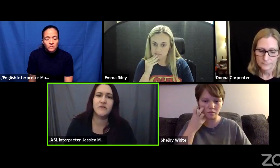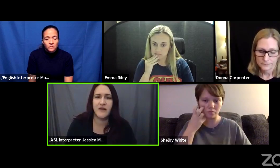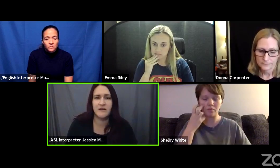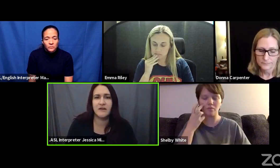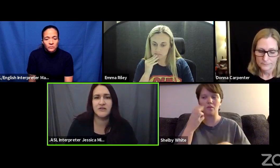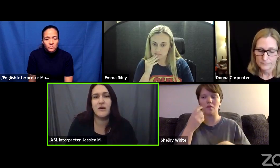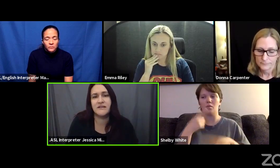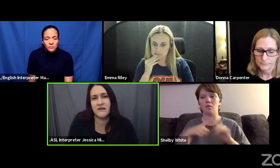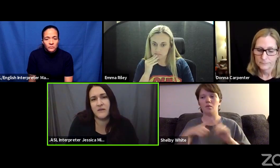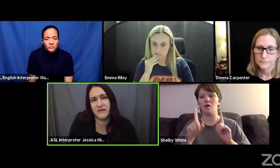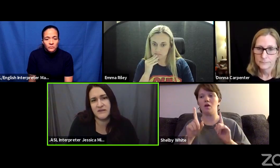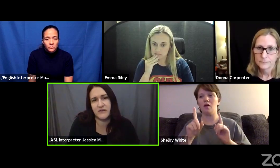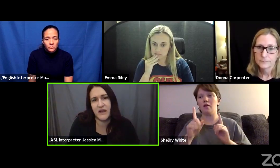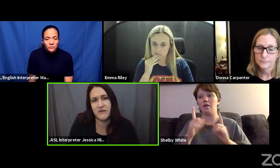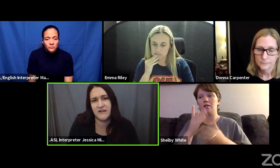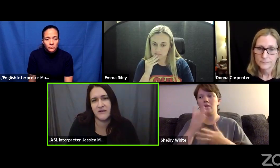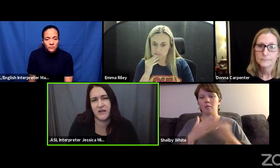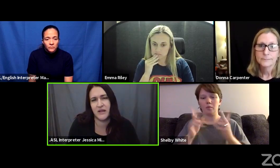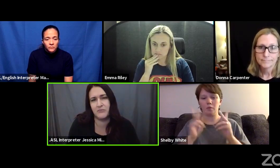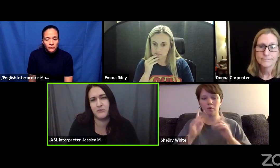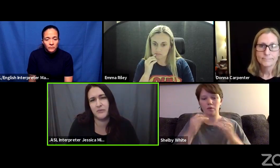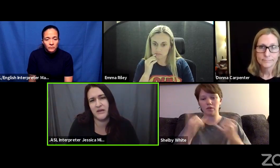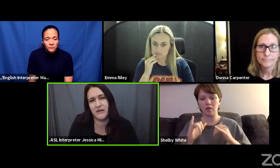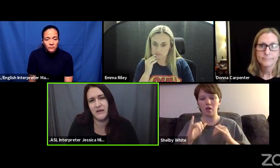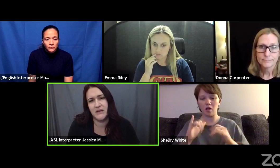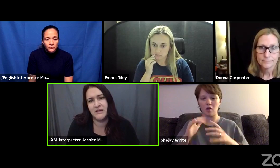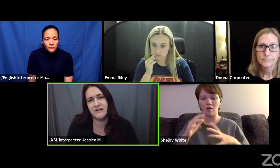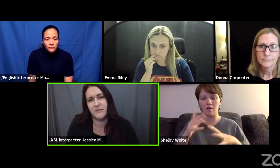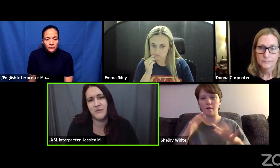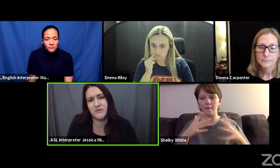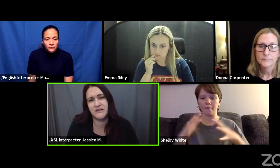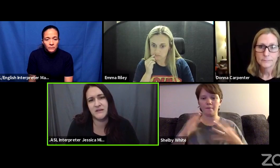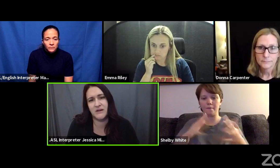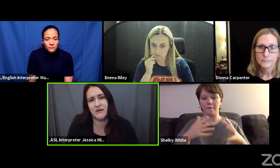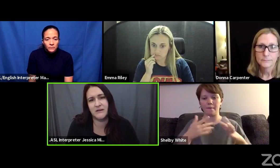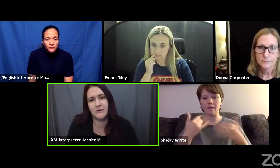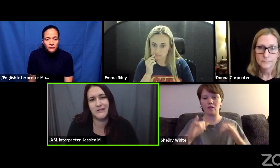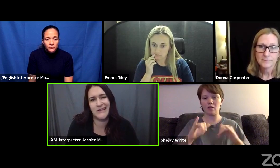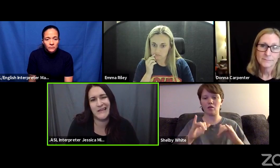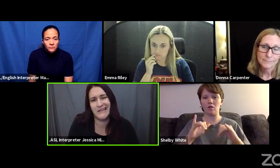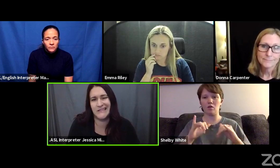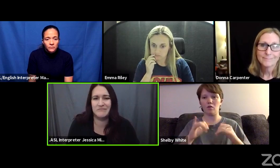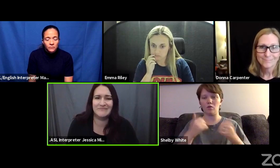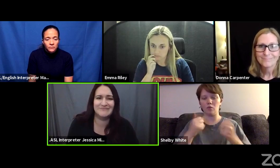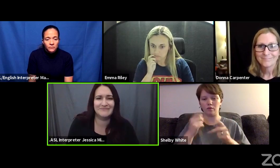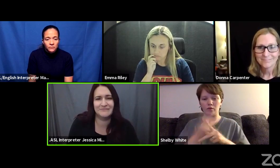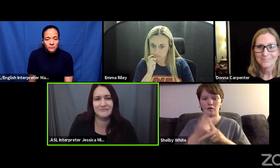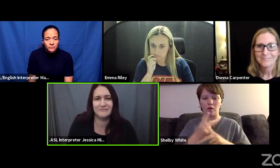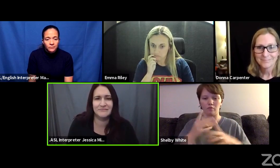So I do identify myself now as deafblind, but some people still are a little